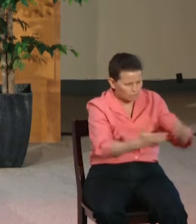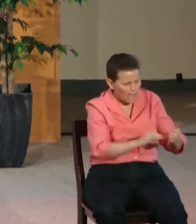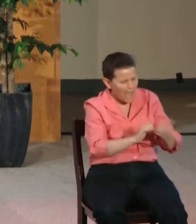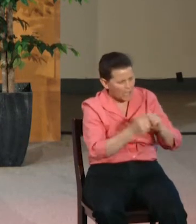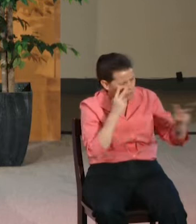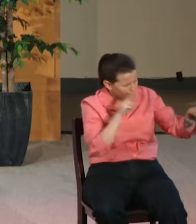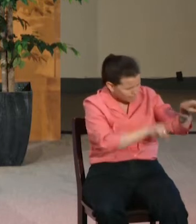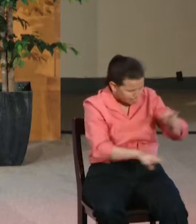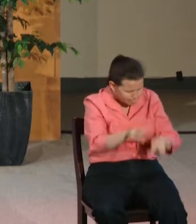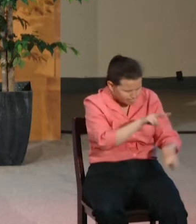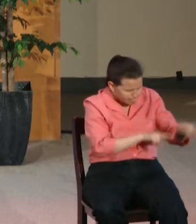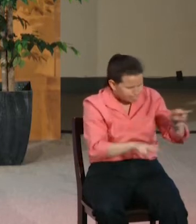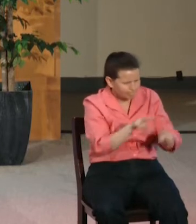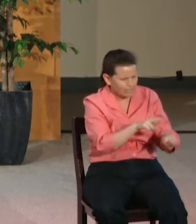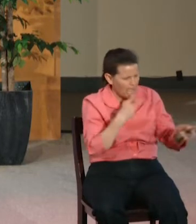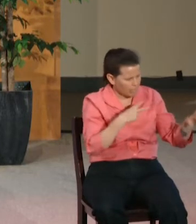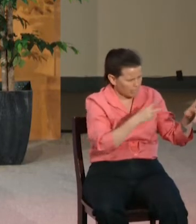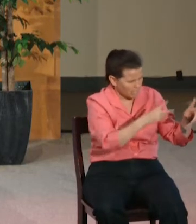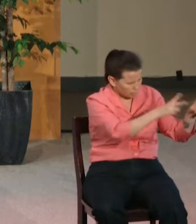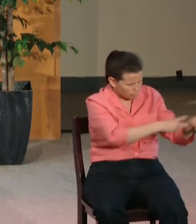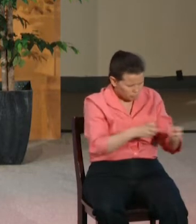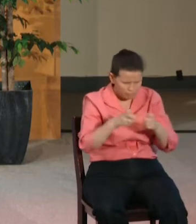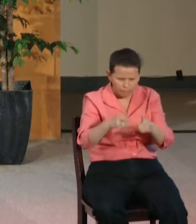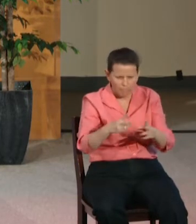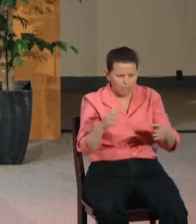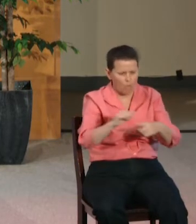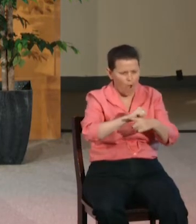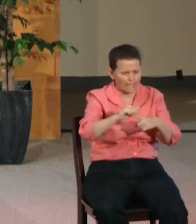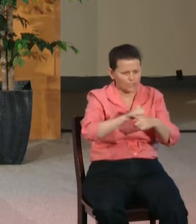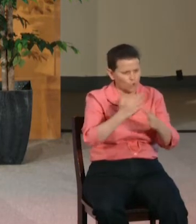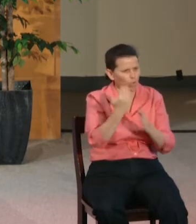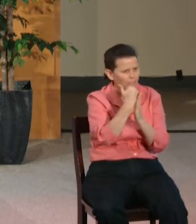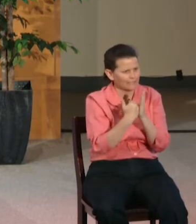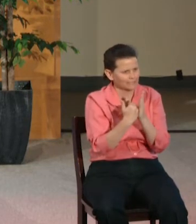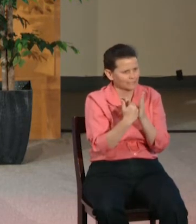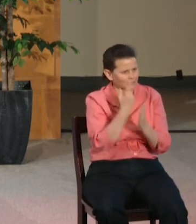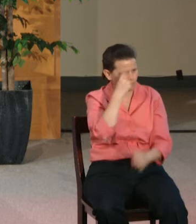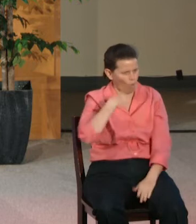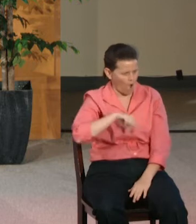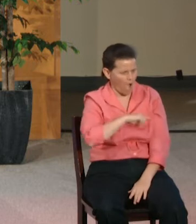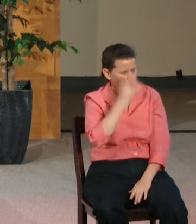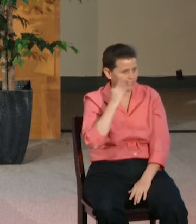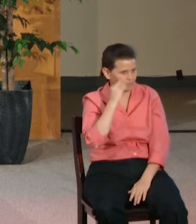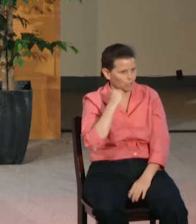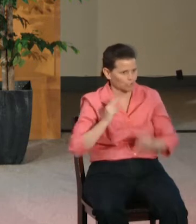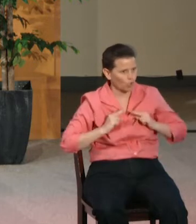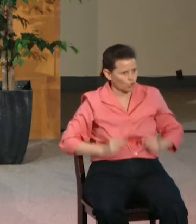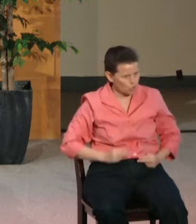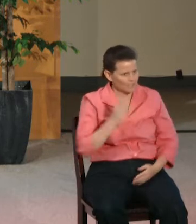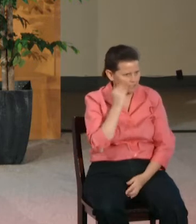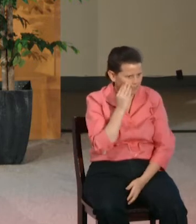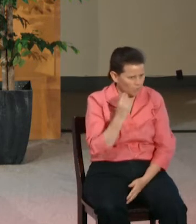bring practical lessons into our own experience? And what I gleaned from this experience watching the